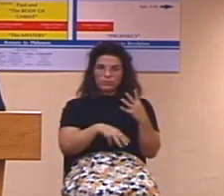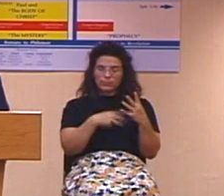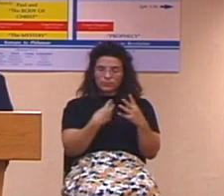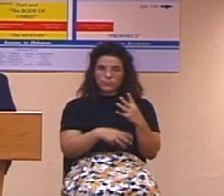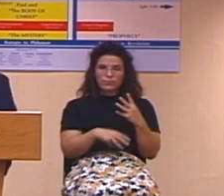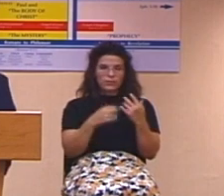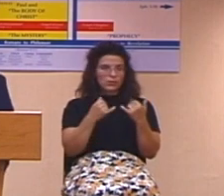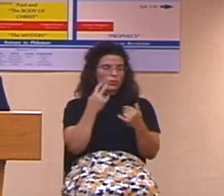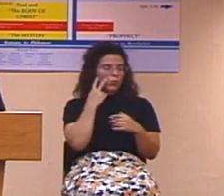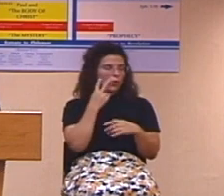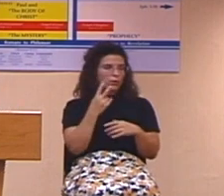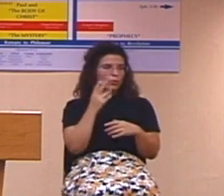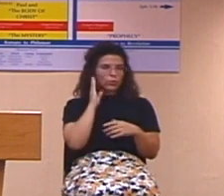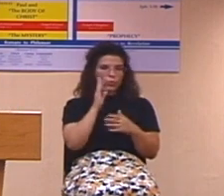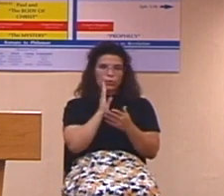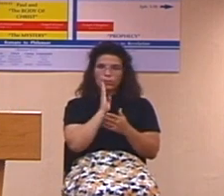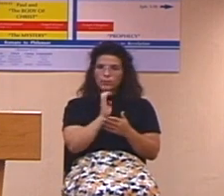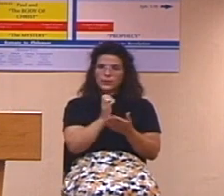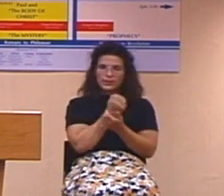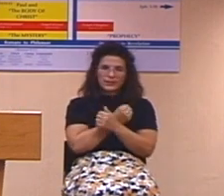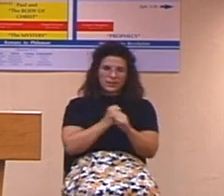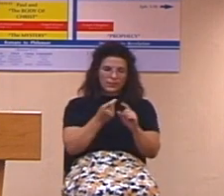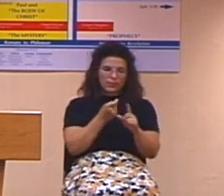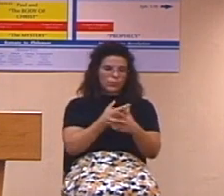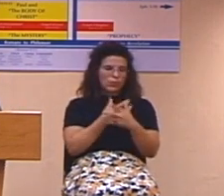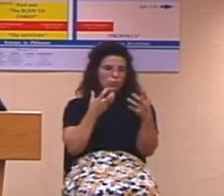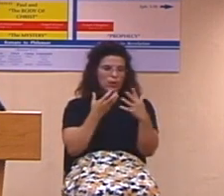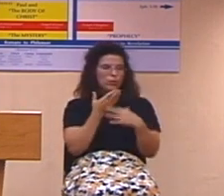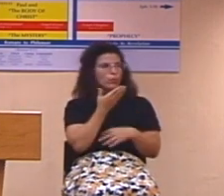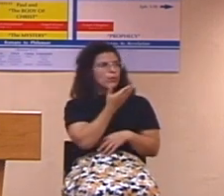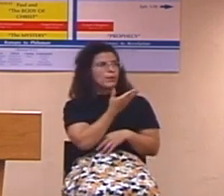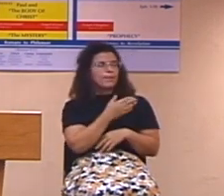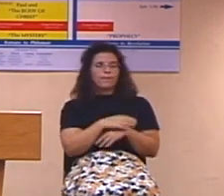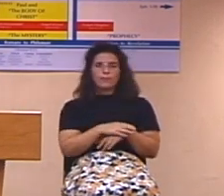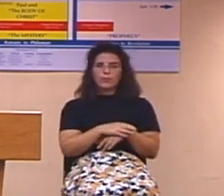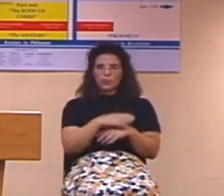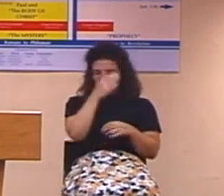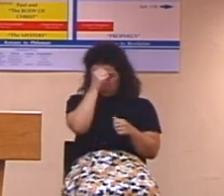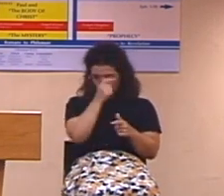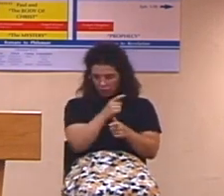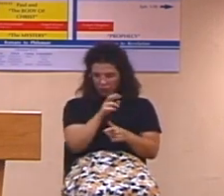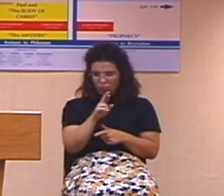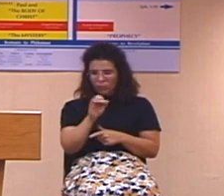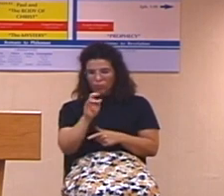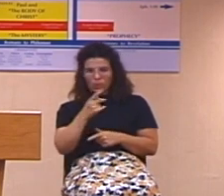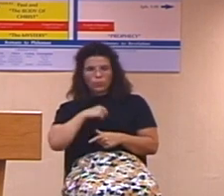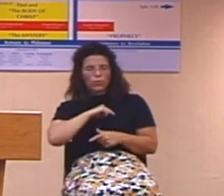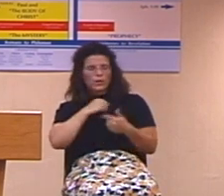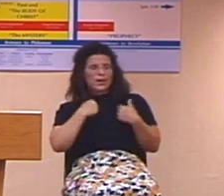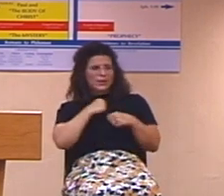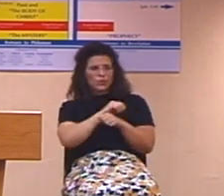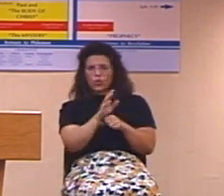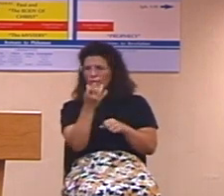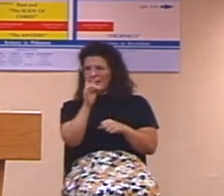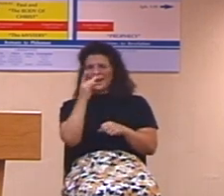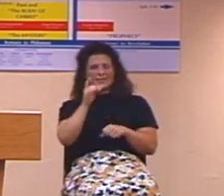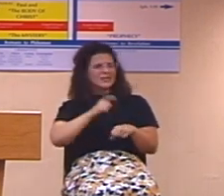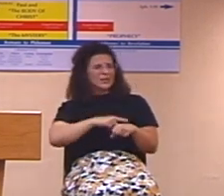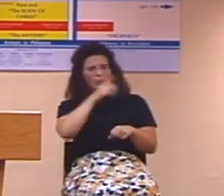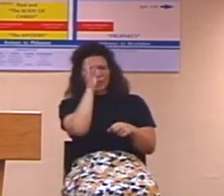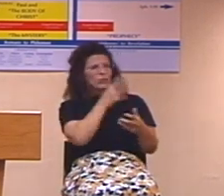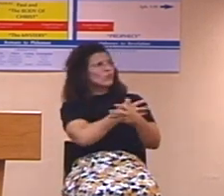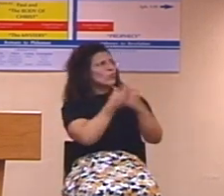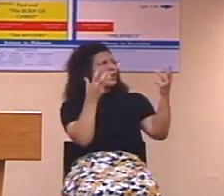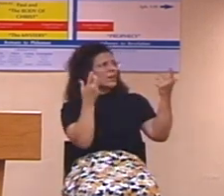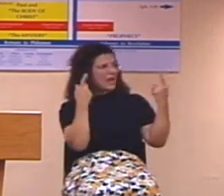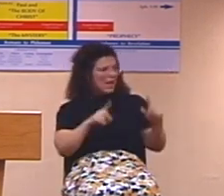Now watch this. We shall be saved from the wrath through Him. Well, you know, Brother Rick, we had COVID 18 times, and man, God's just wrath pouring down on